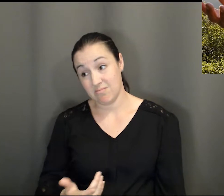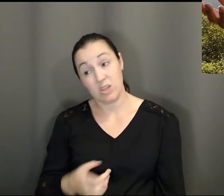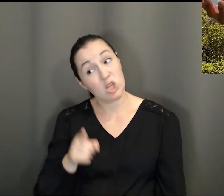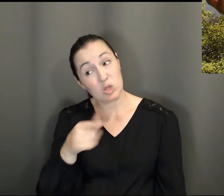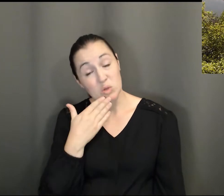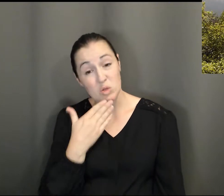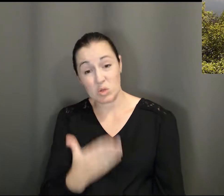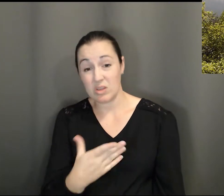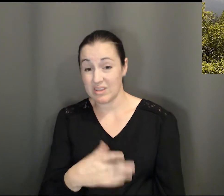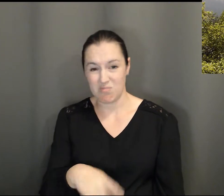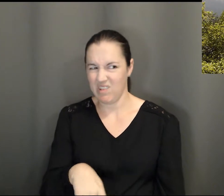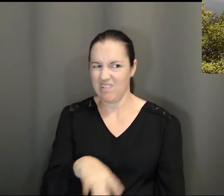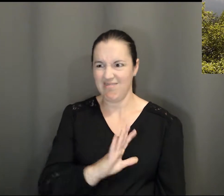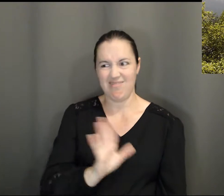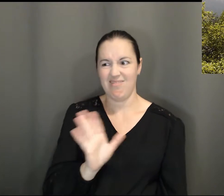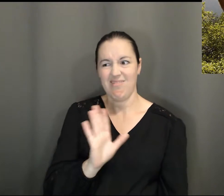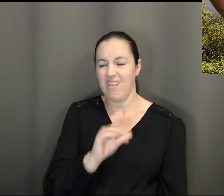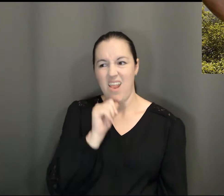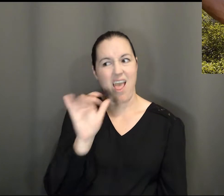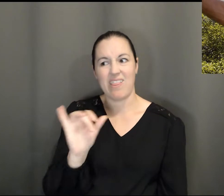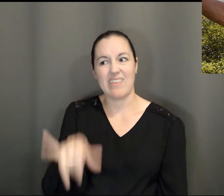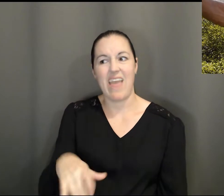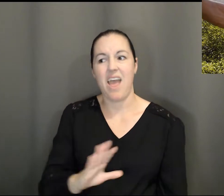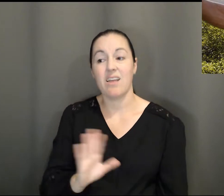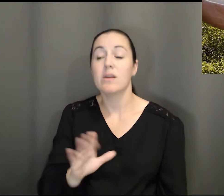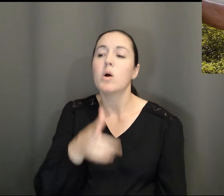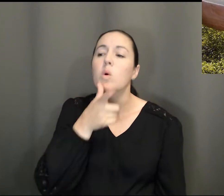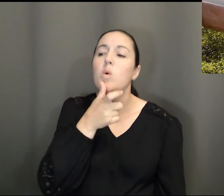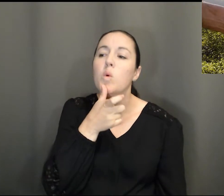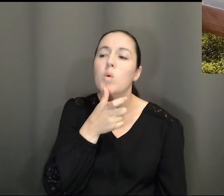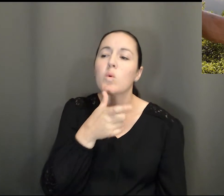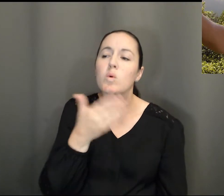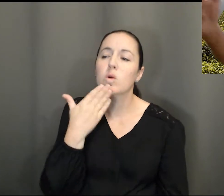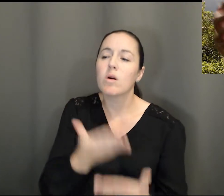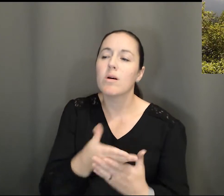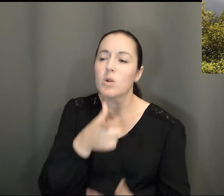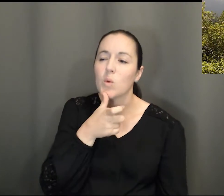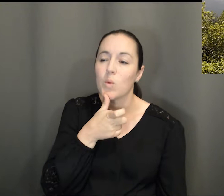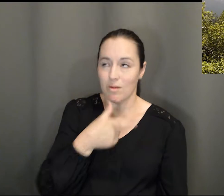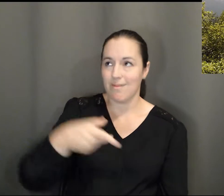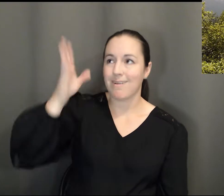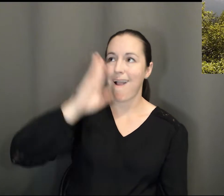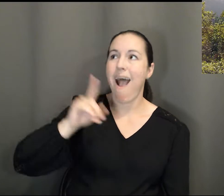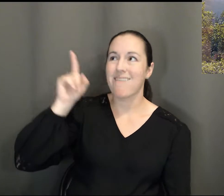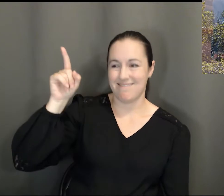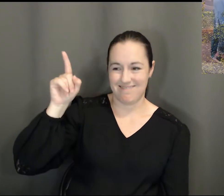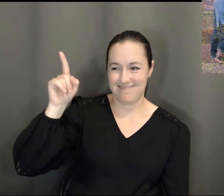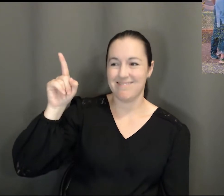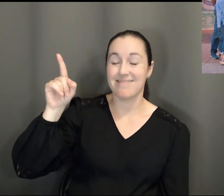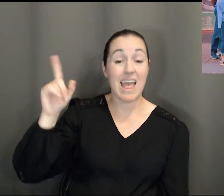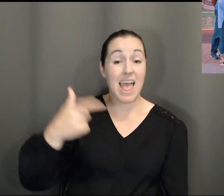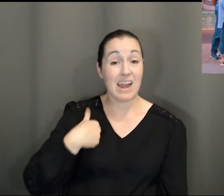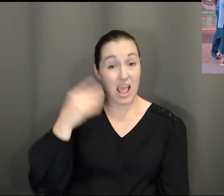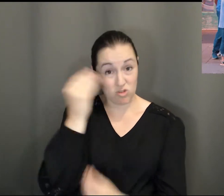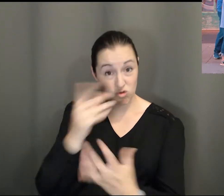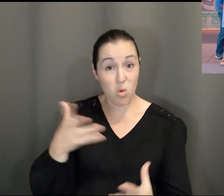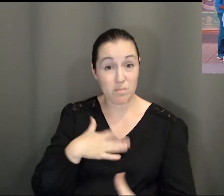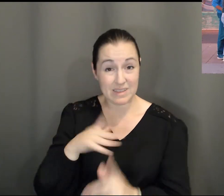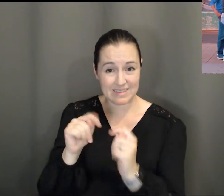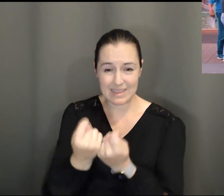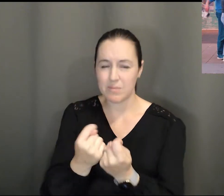beautiful sun up and filling the sky with all of that beauty. It's like he was reminding us, hey